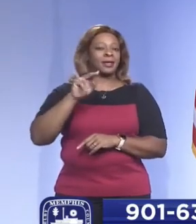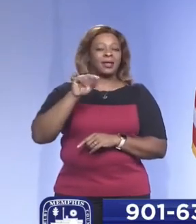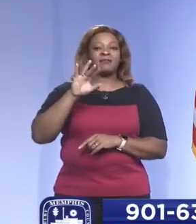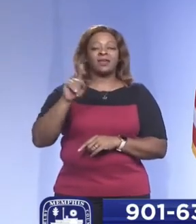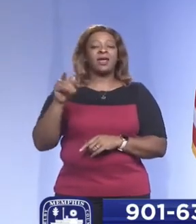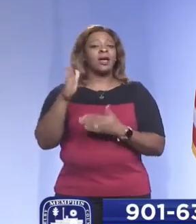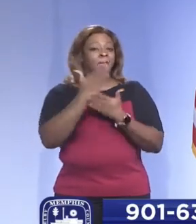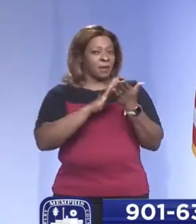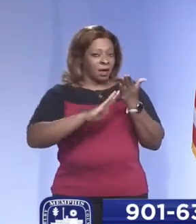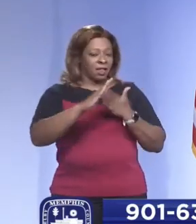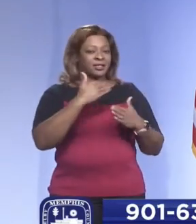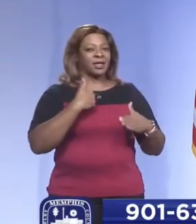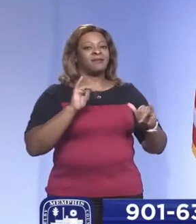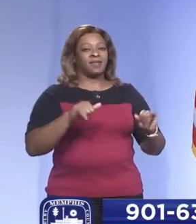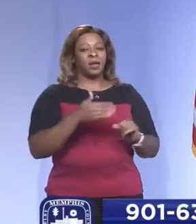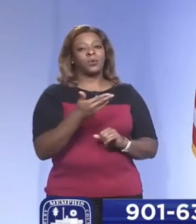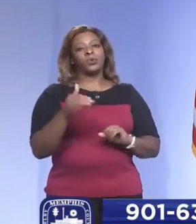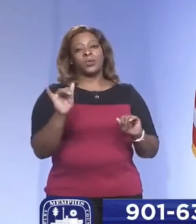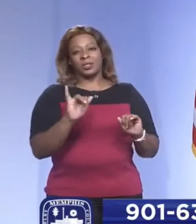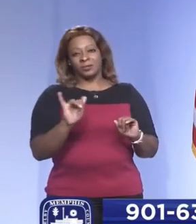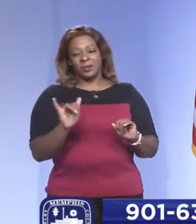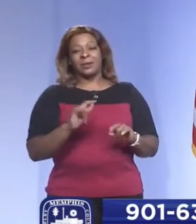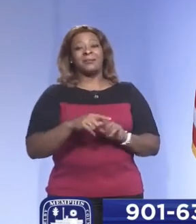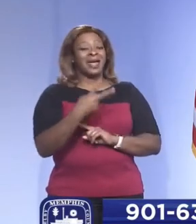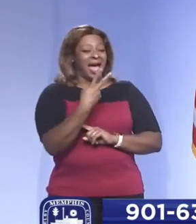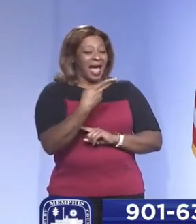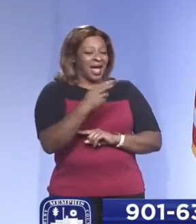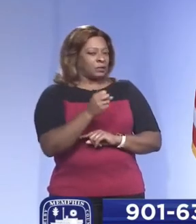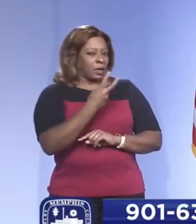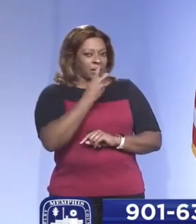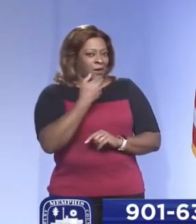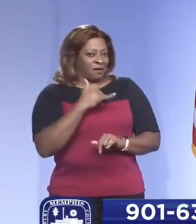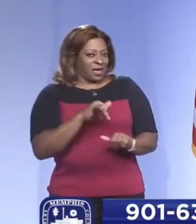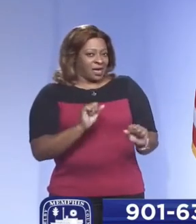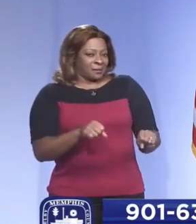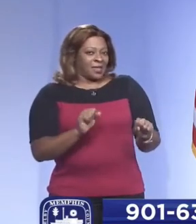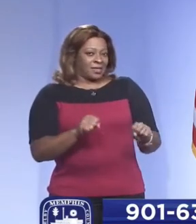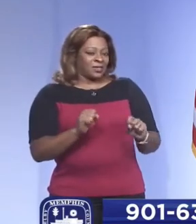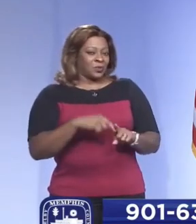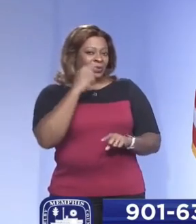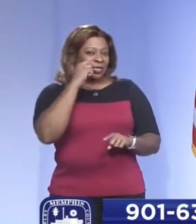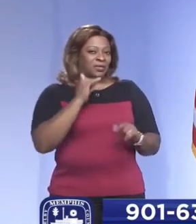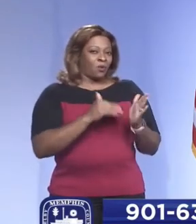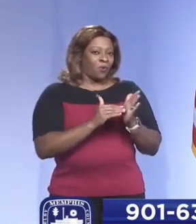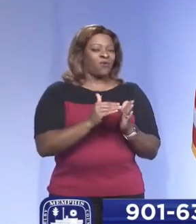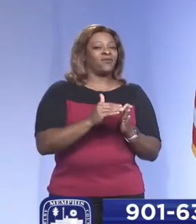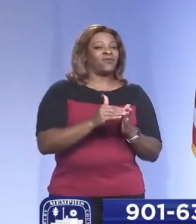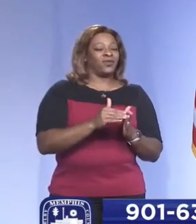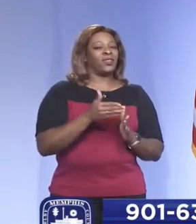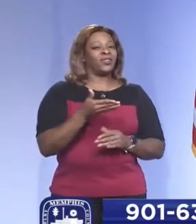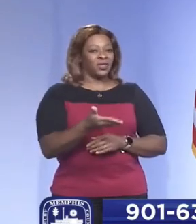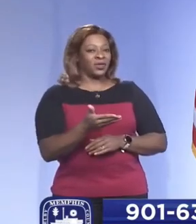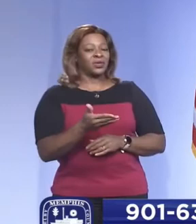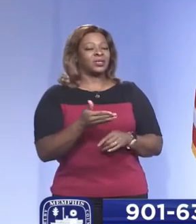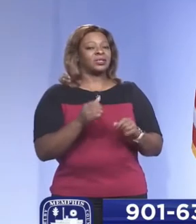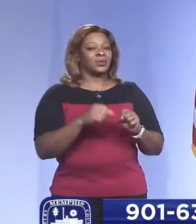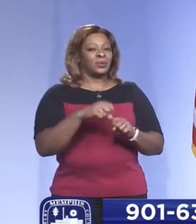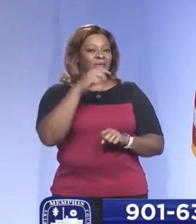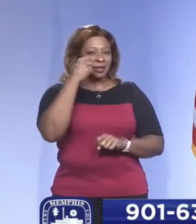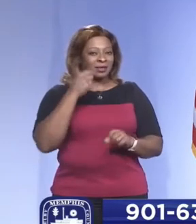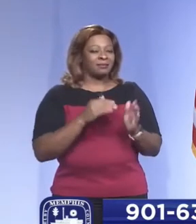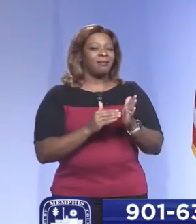also have those type of resources. I doubt that high school will have that level of resources to be able to